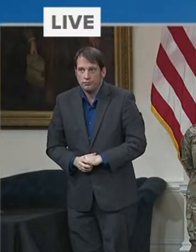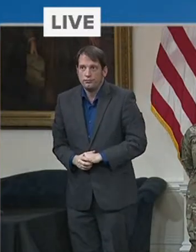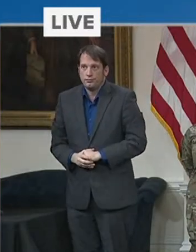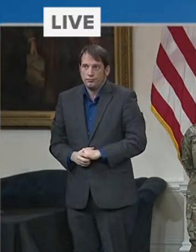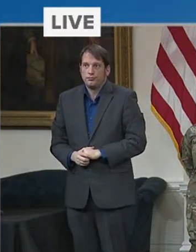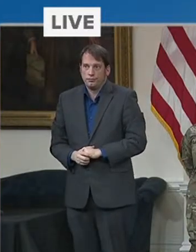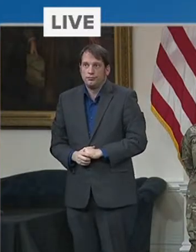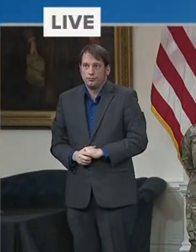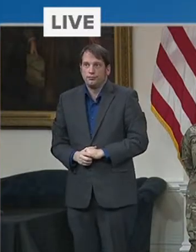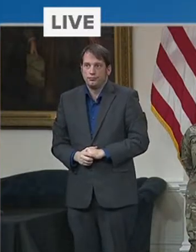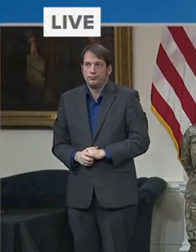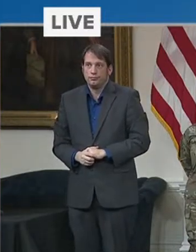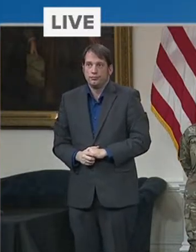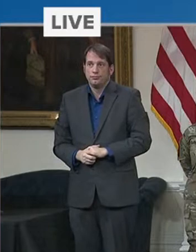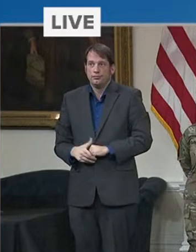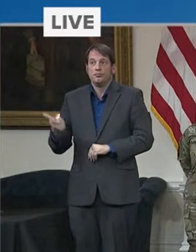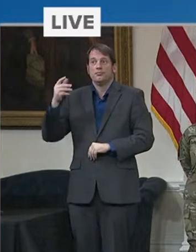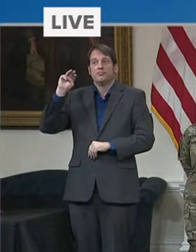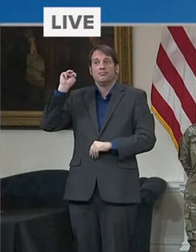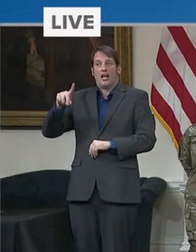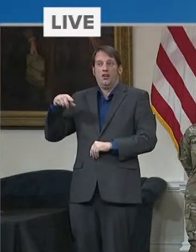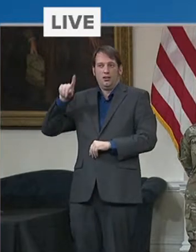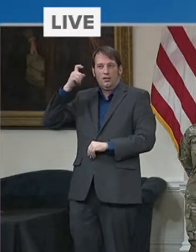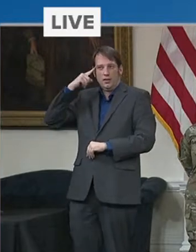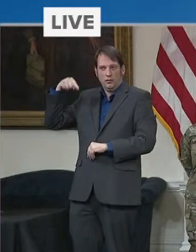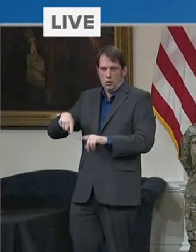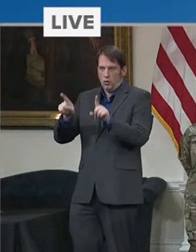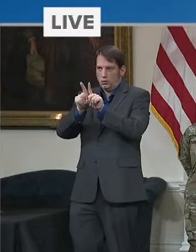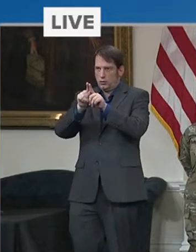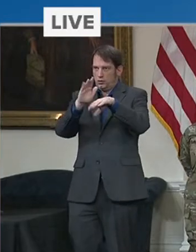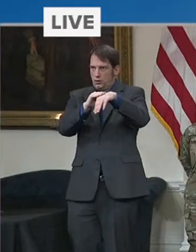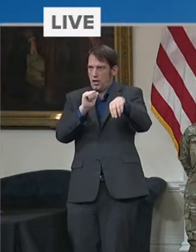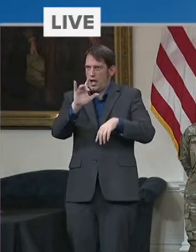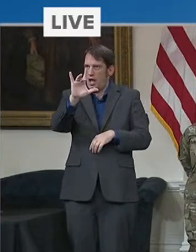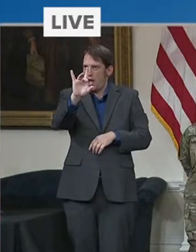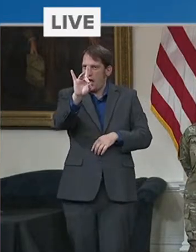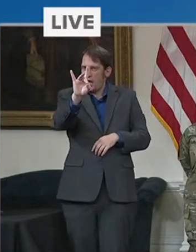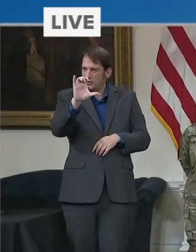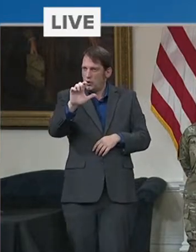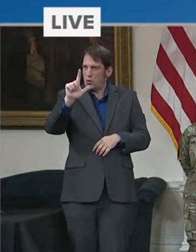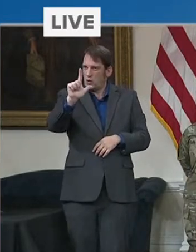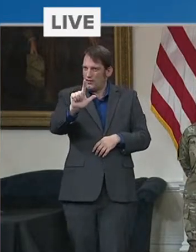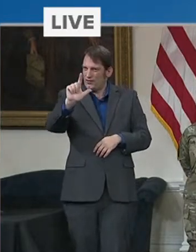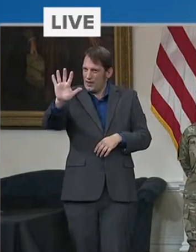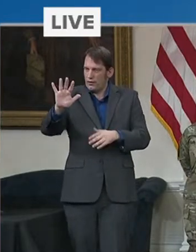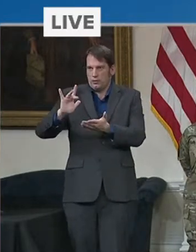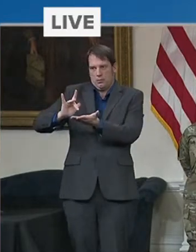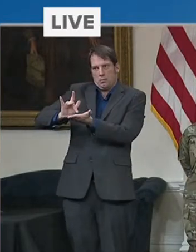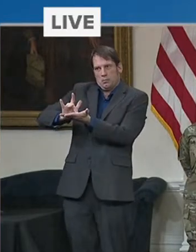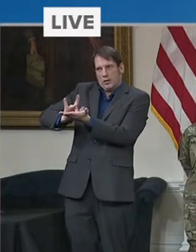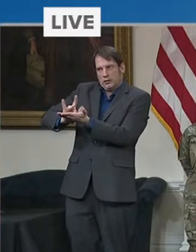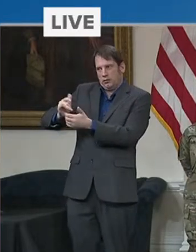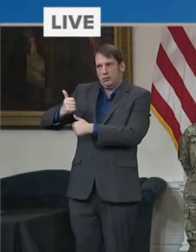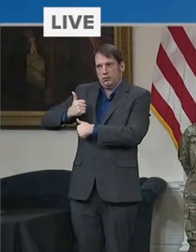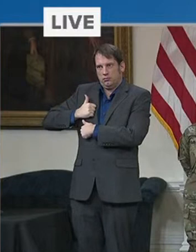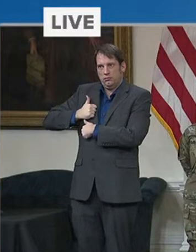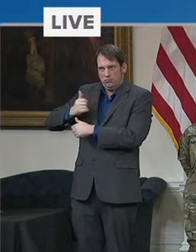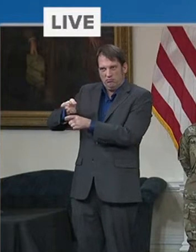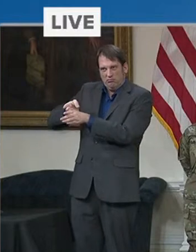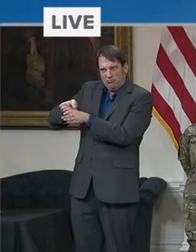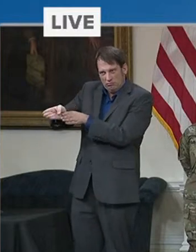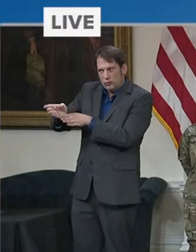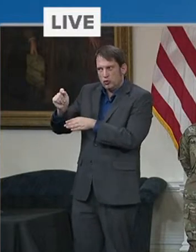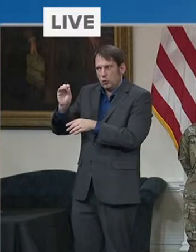also deployed 825 Maryland Responds Medical Reserve Corps members to 11